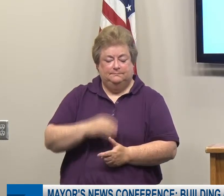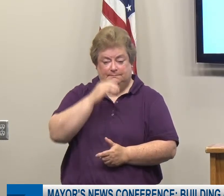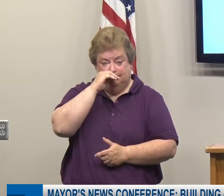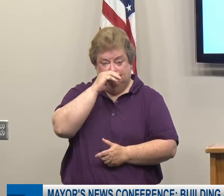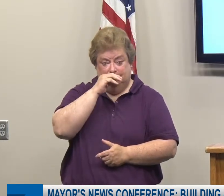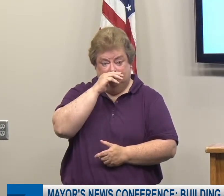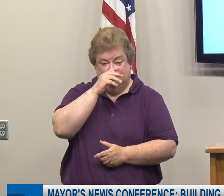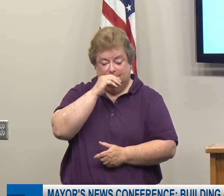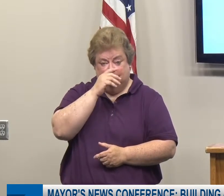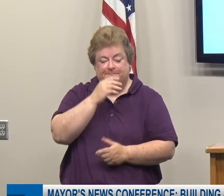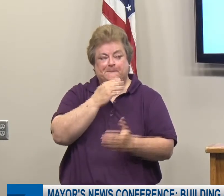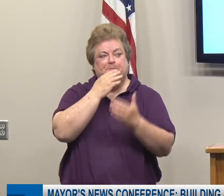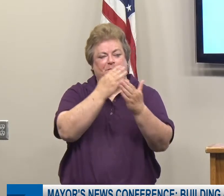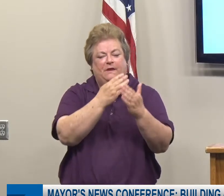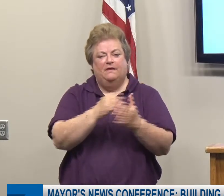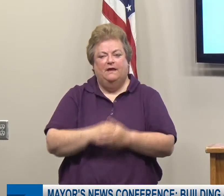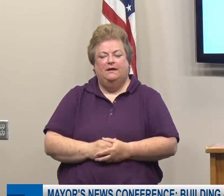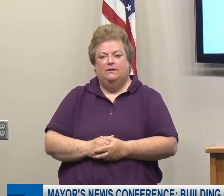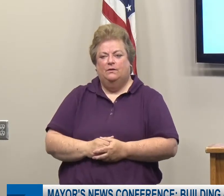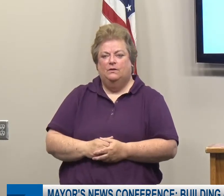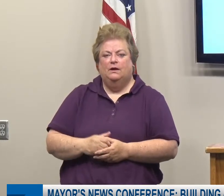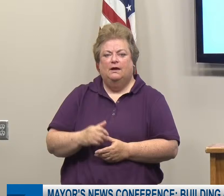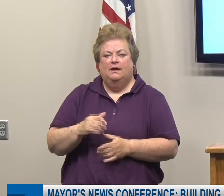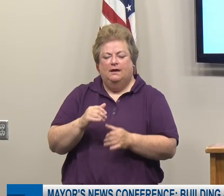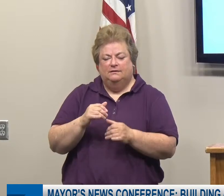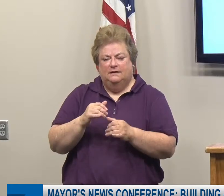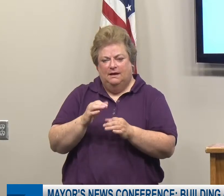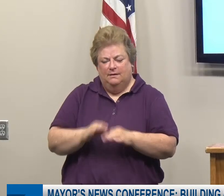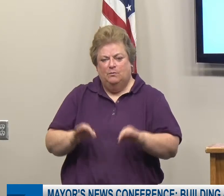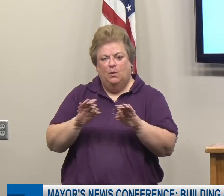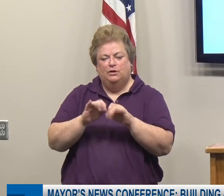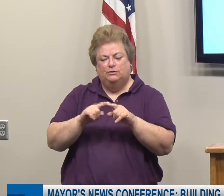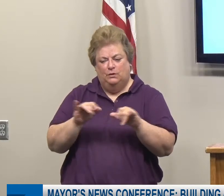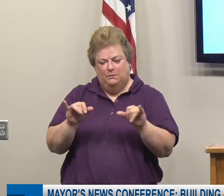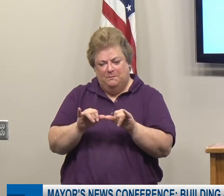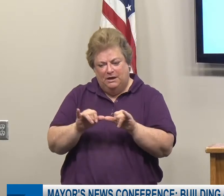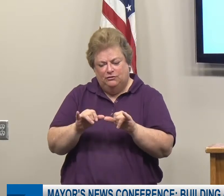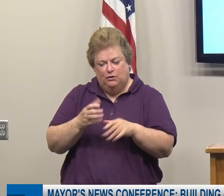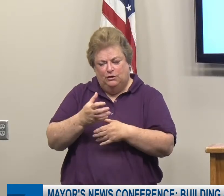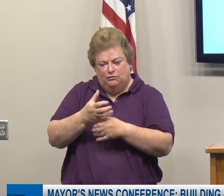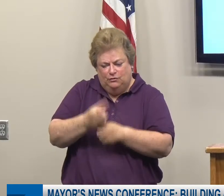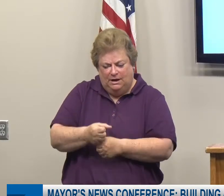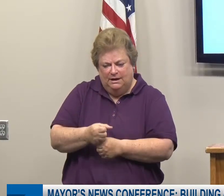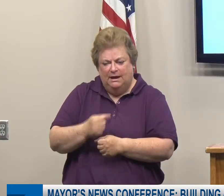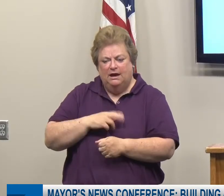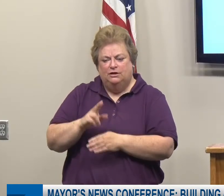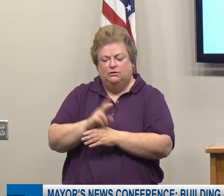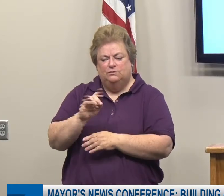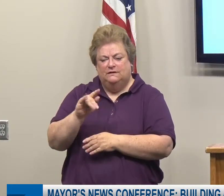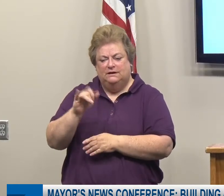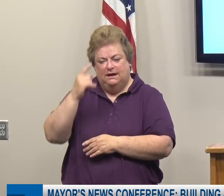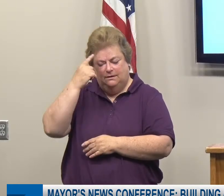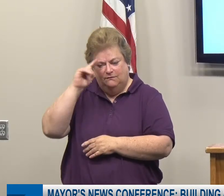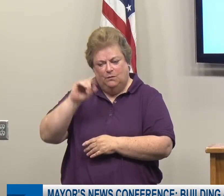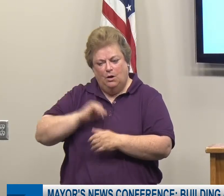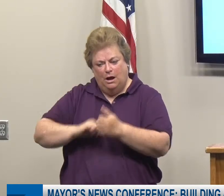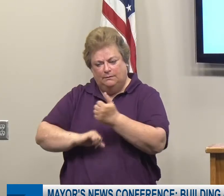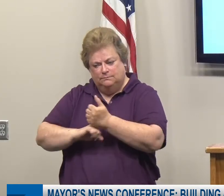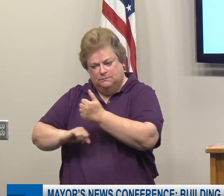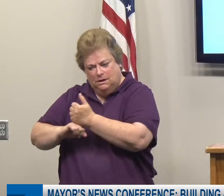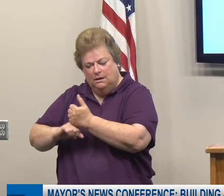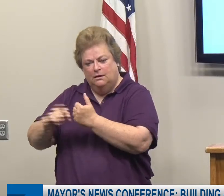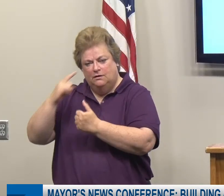Thank you, Chief. It is important that we measure our community's trust in our police force and that we use data as the backbone of our